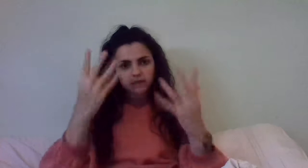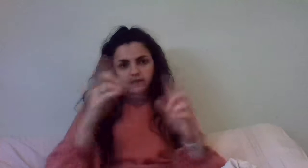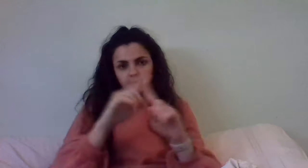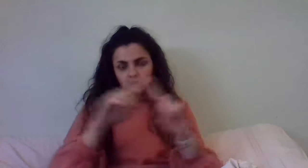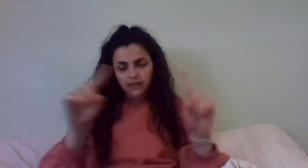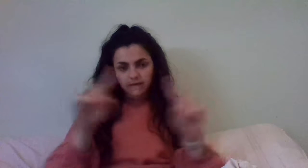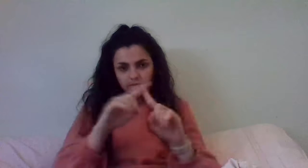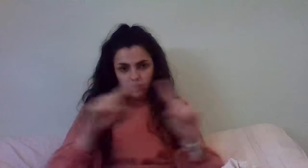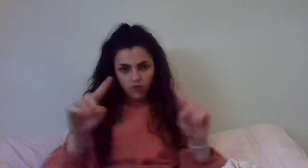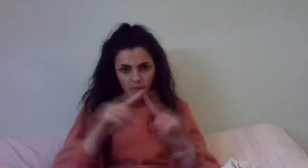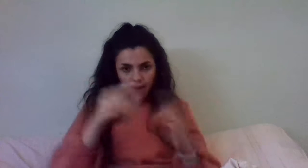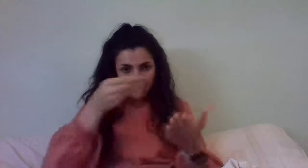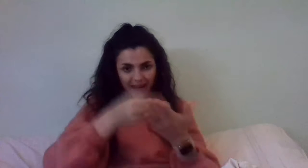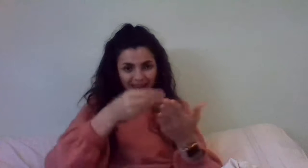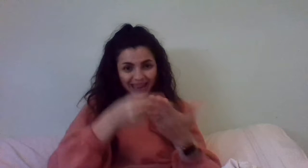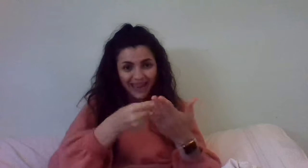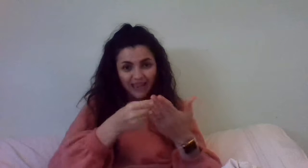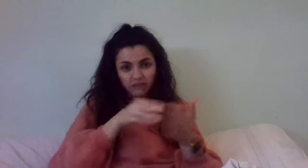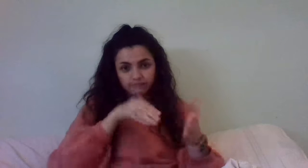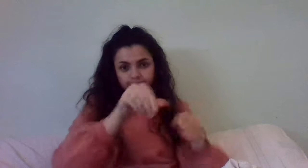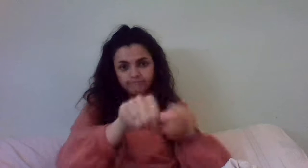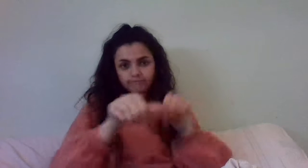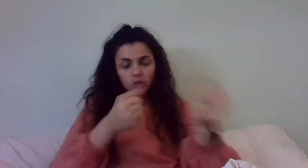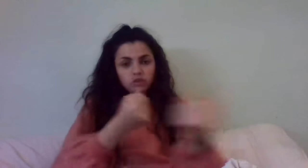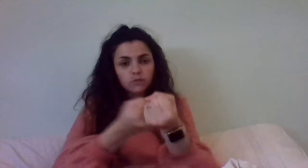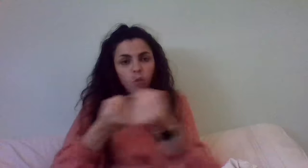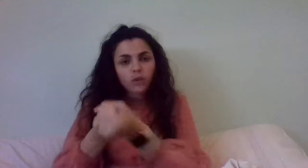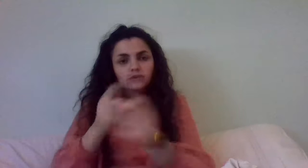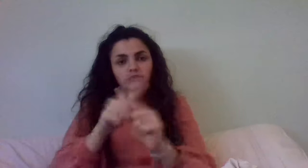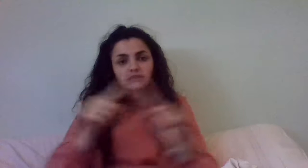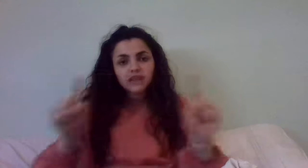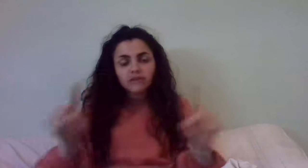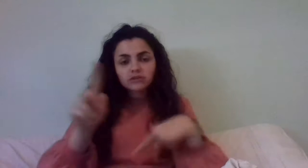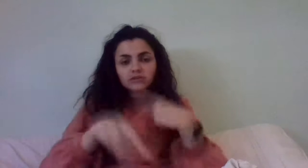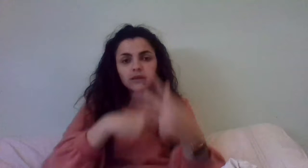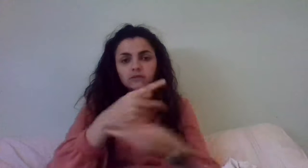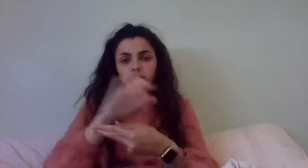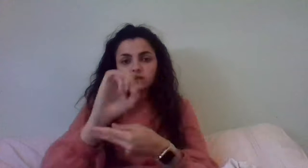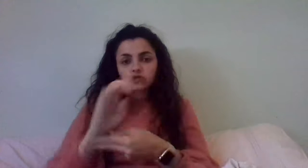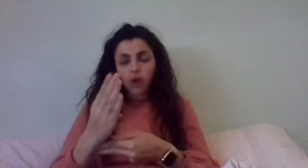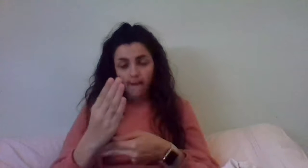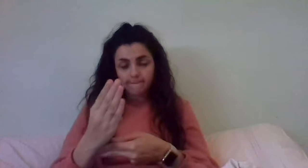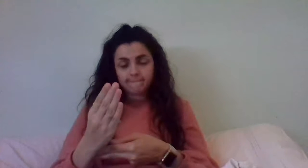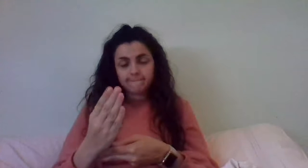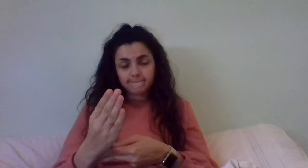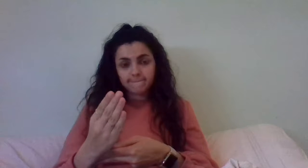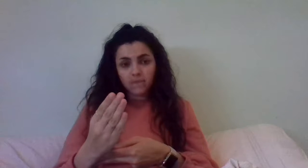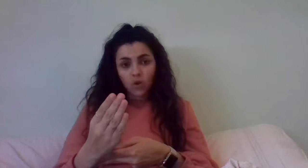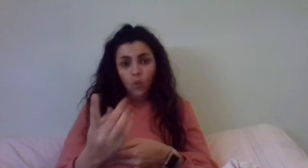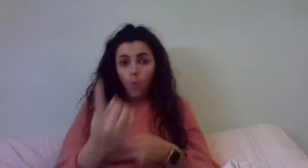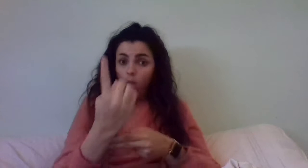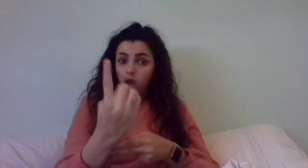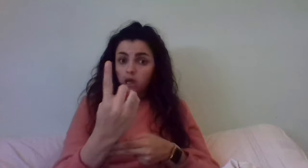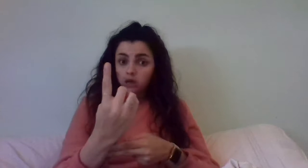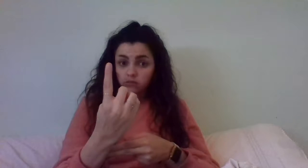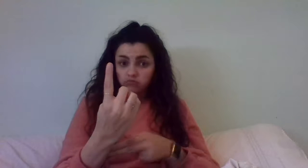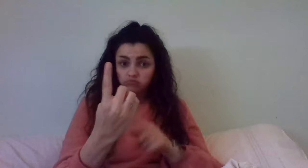different professions, and one of those programs of the New Deal was the Farm Security Administration, or the